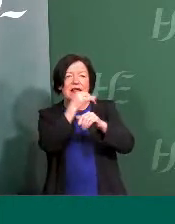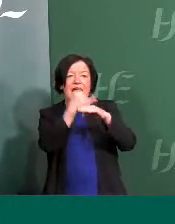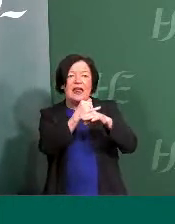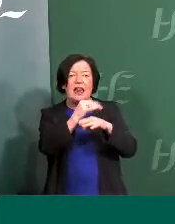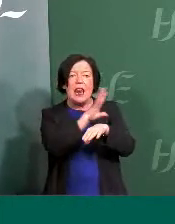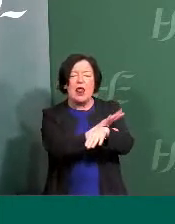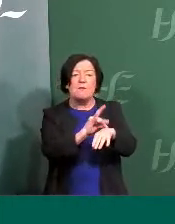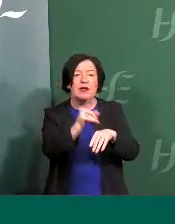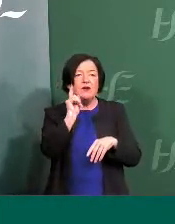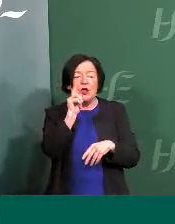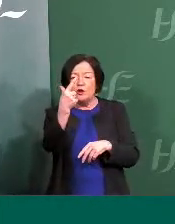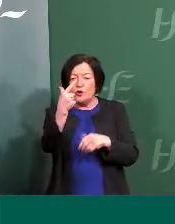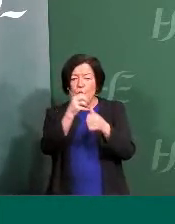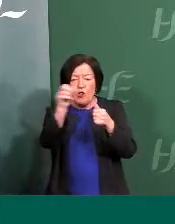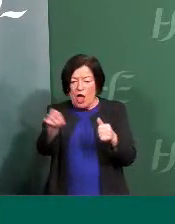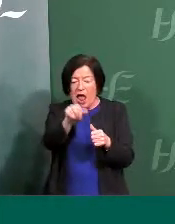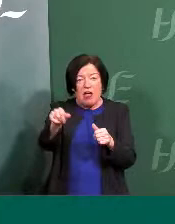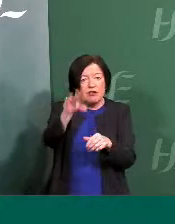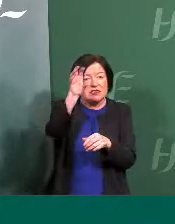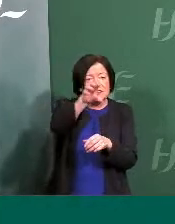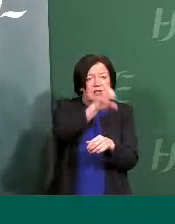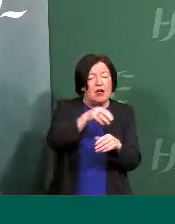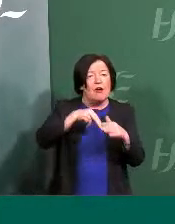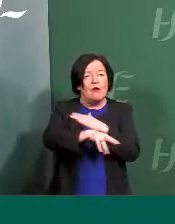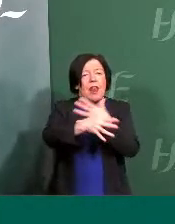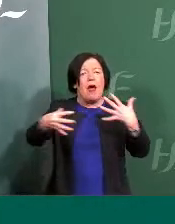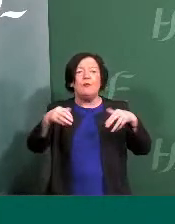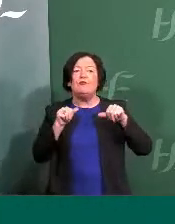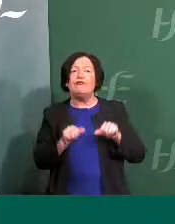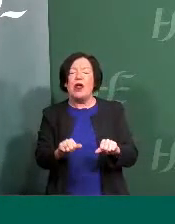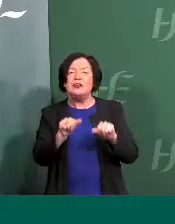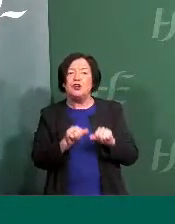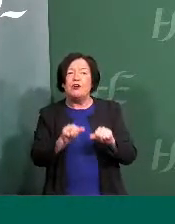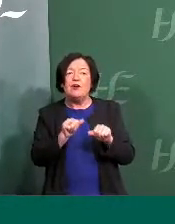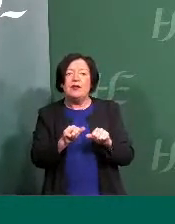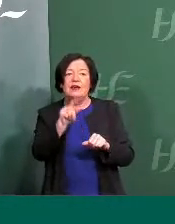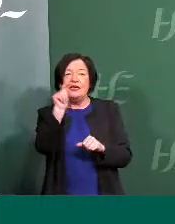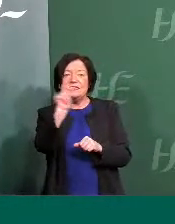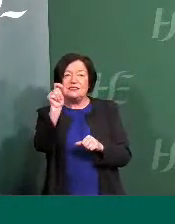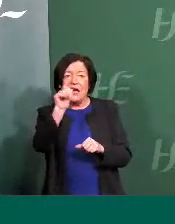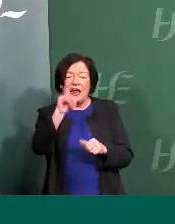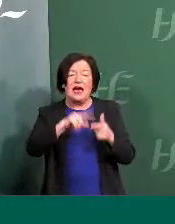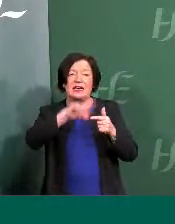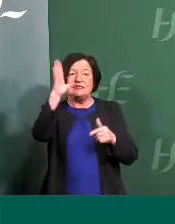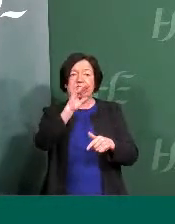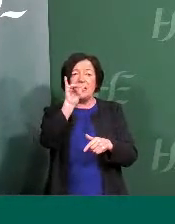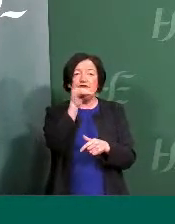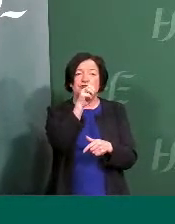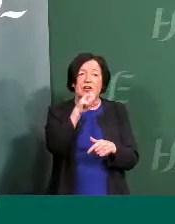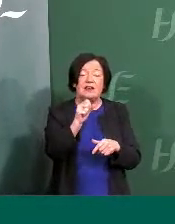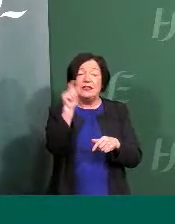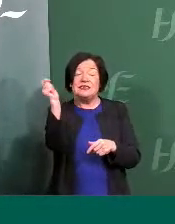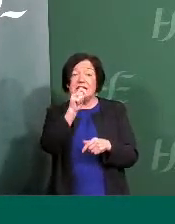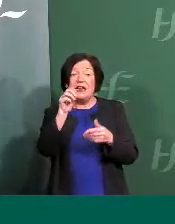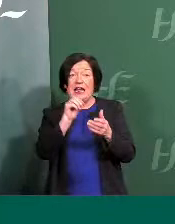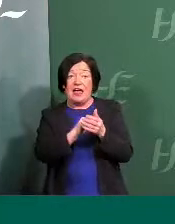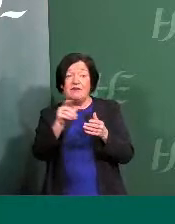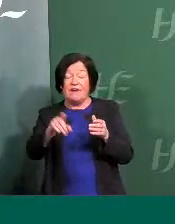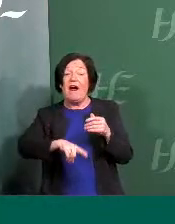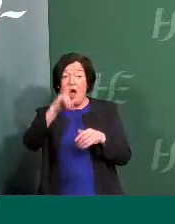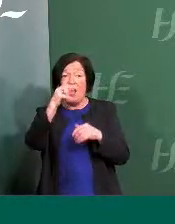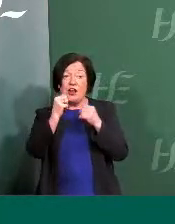And when we look at two other key sites that are also under significant pressure, we look at Tala and we look at St. James's. So Tala have significantly